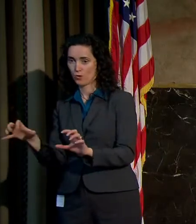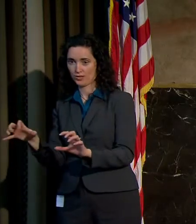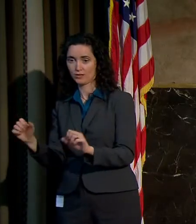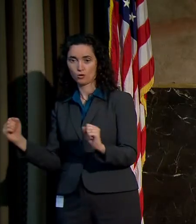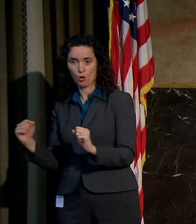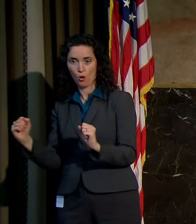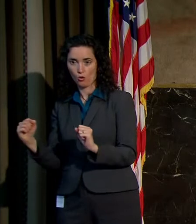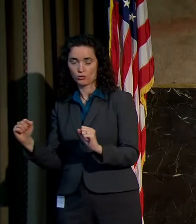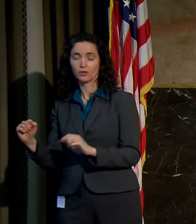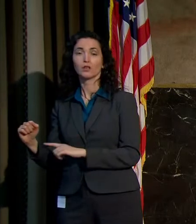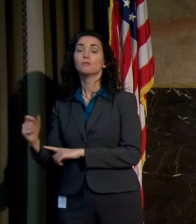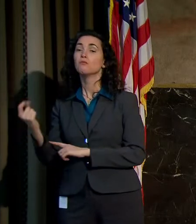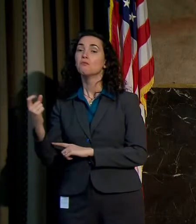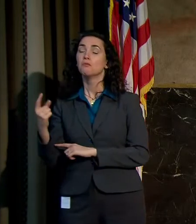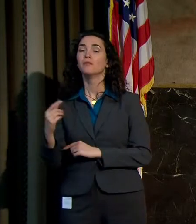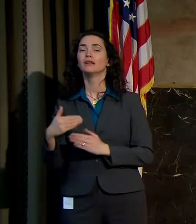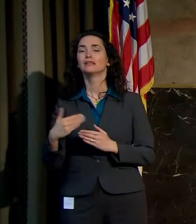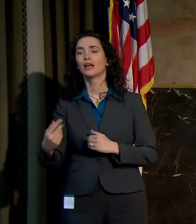several days.